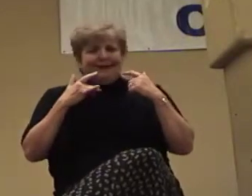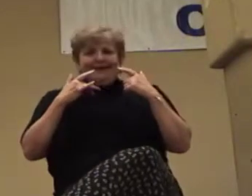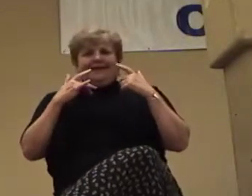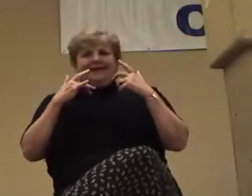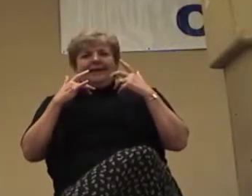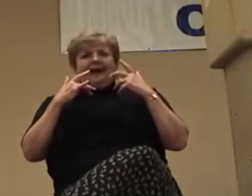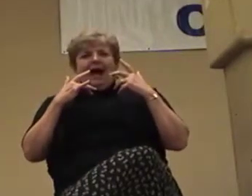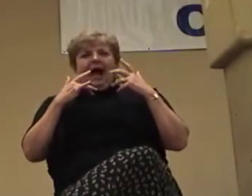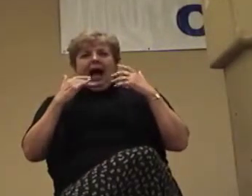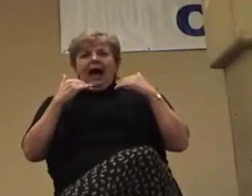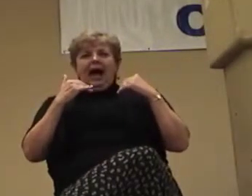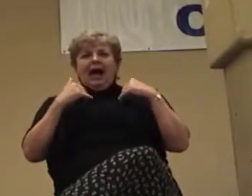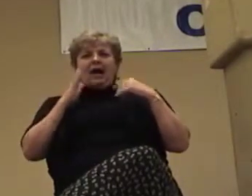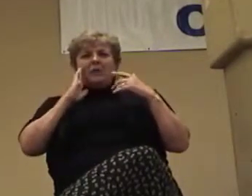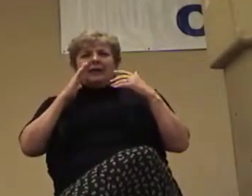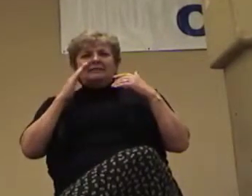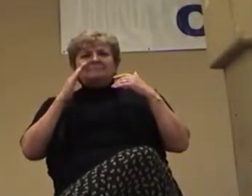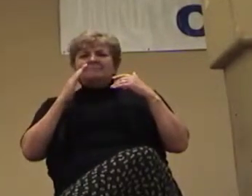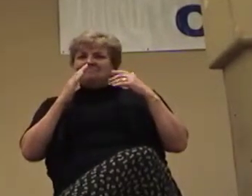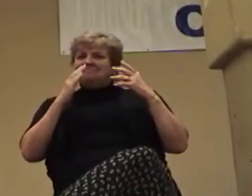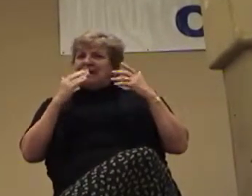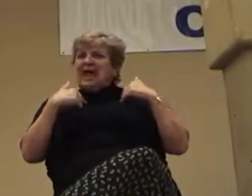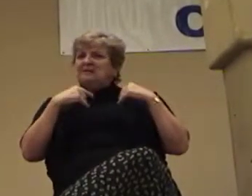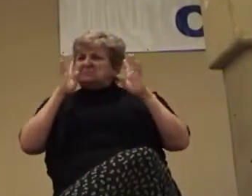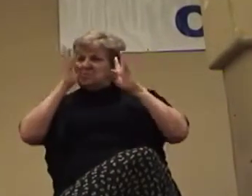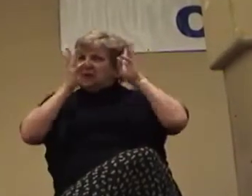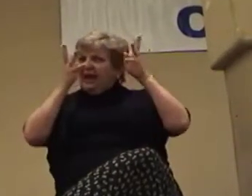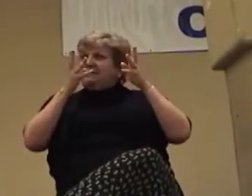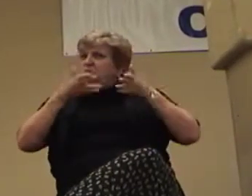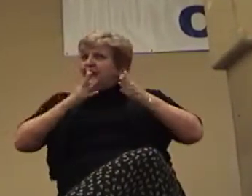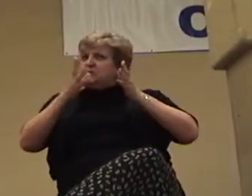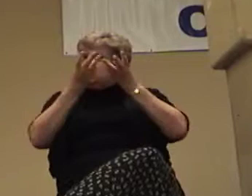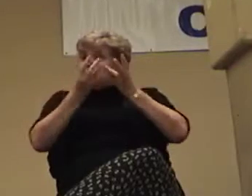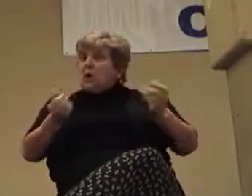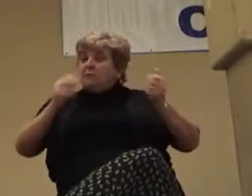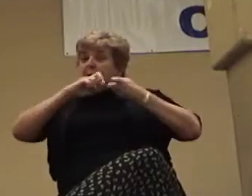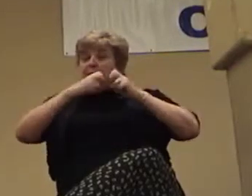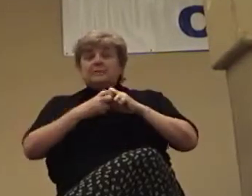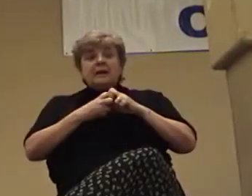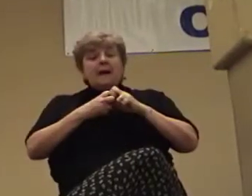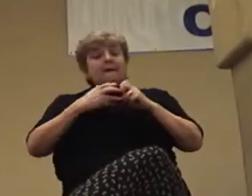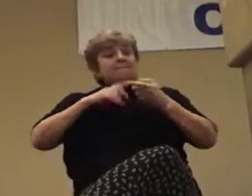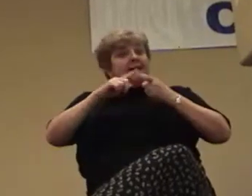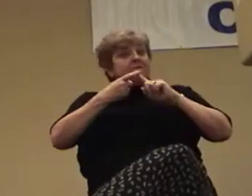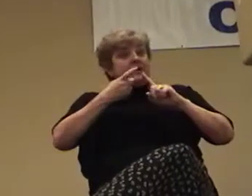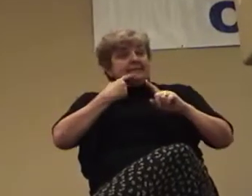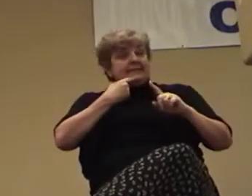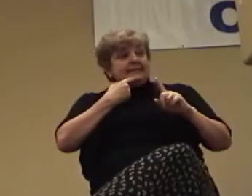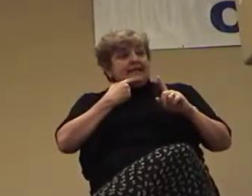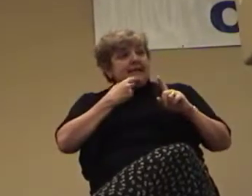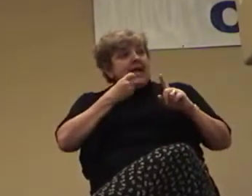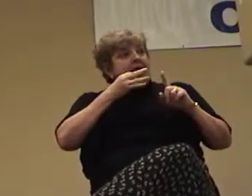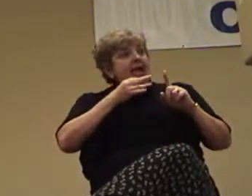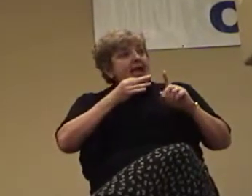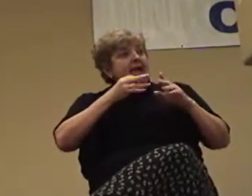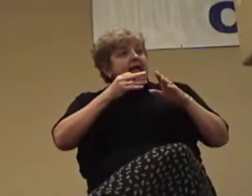solver. So my friend told me, she said, rubbing alcohol sterilizes anything. And I